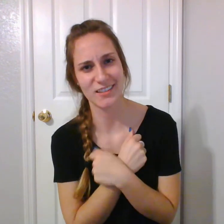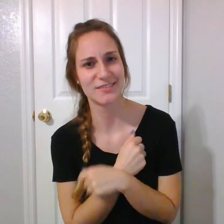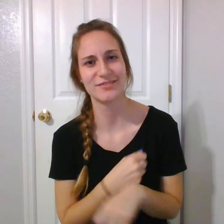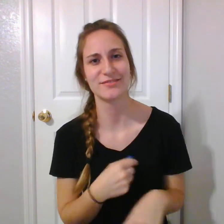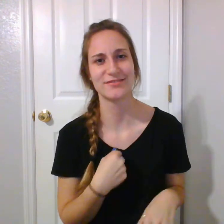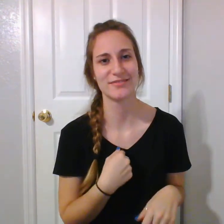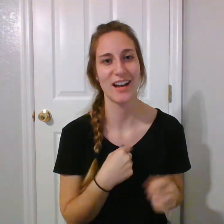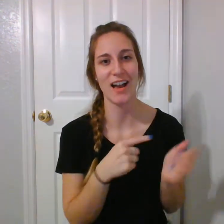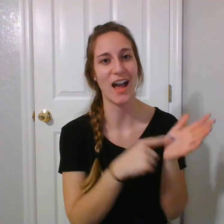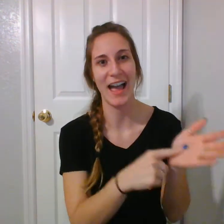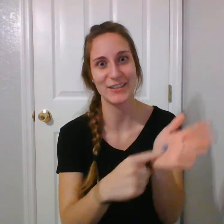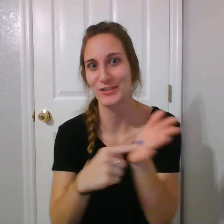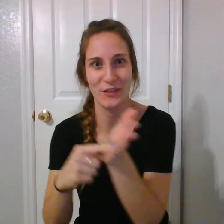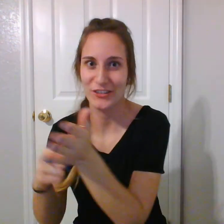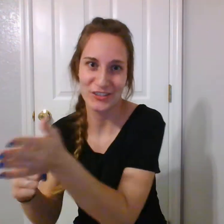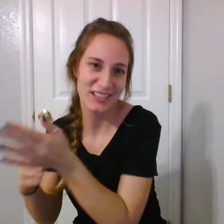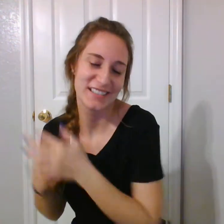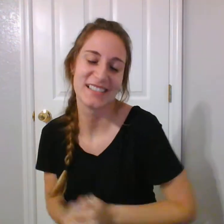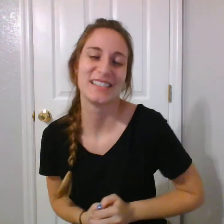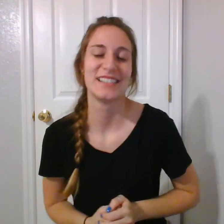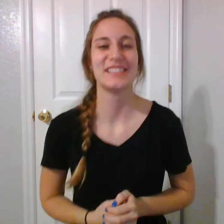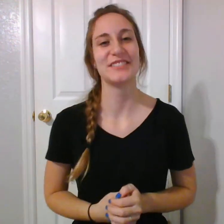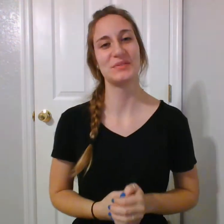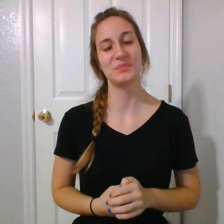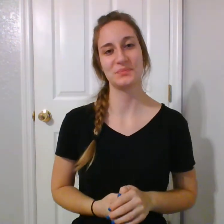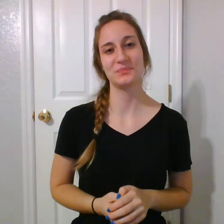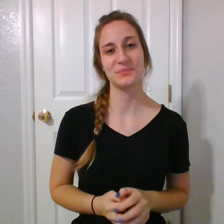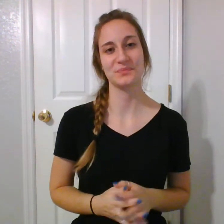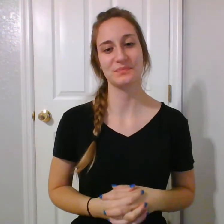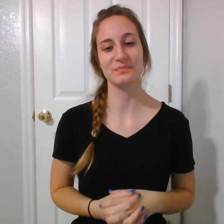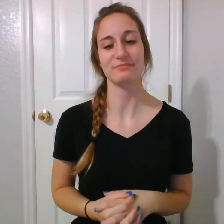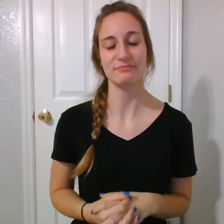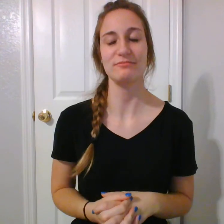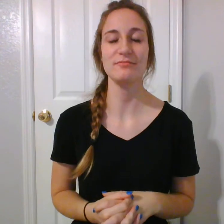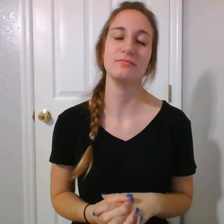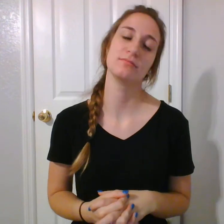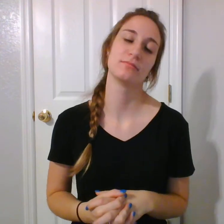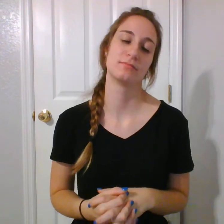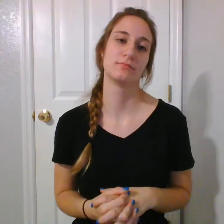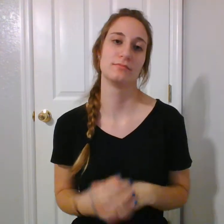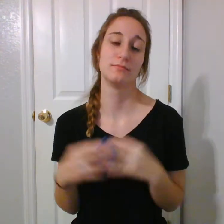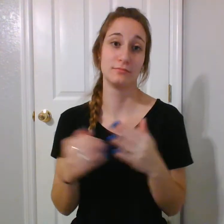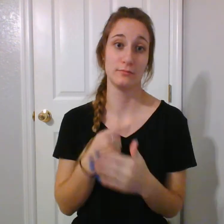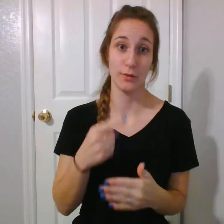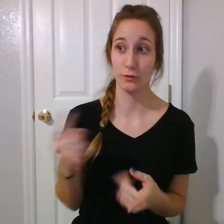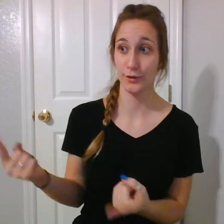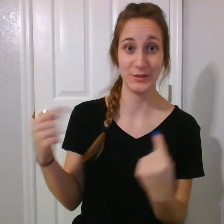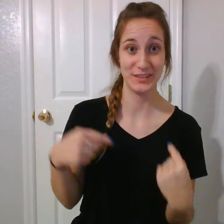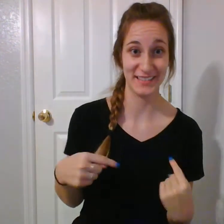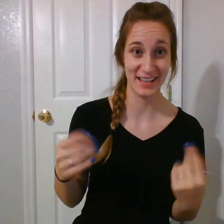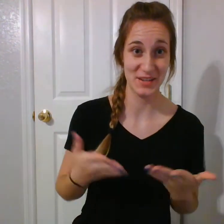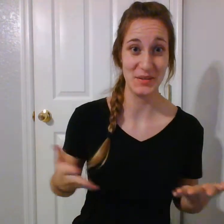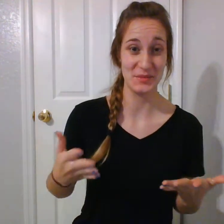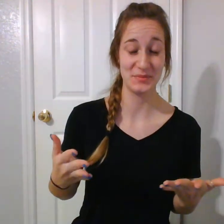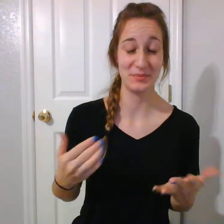talking about it and everyone's like, oh my God, I never would have thought to do that. So it really worked out. Before you guys came, I was just making sure that my daughter hadn't taken